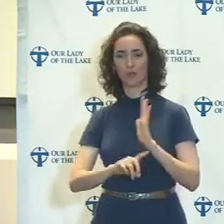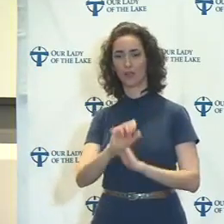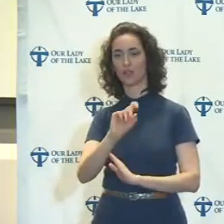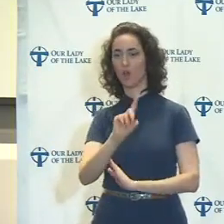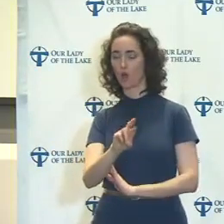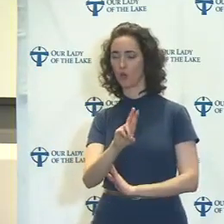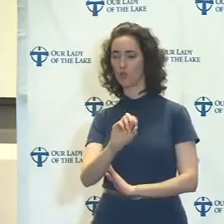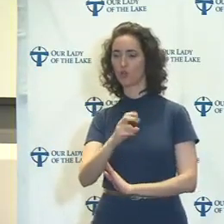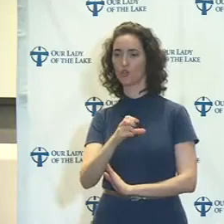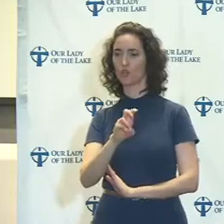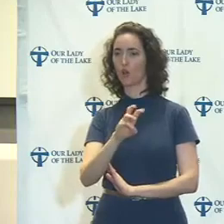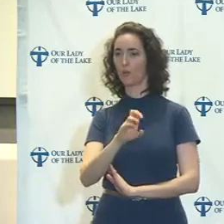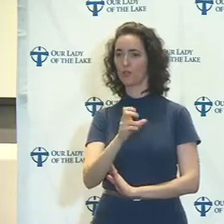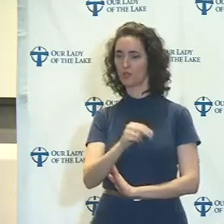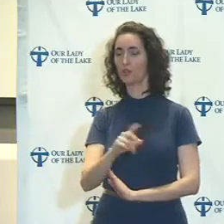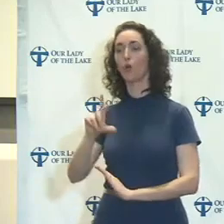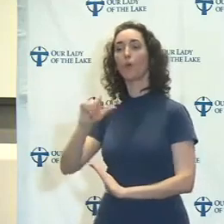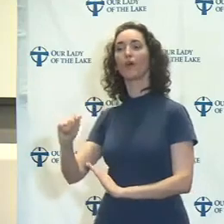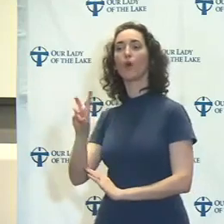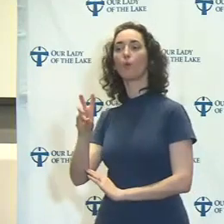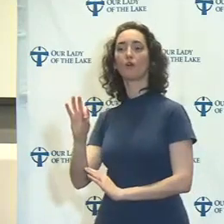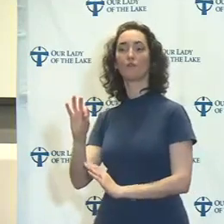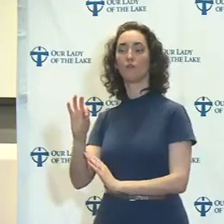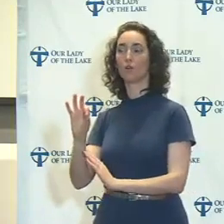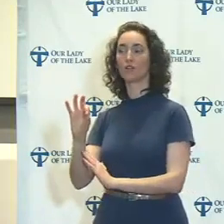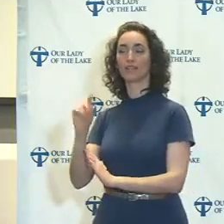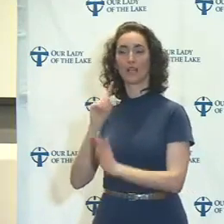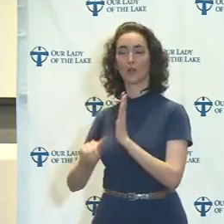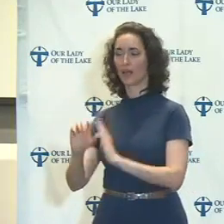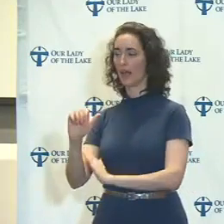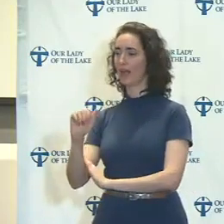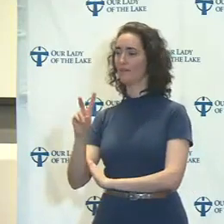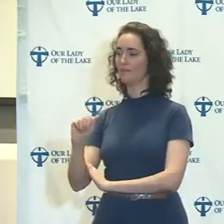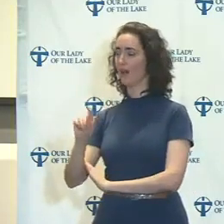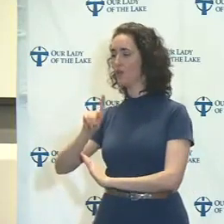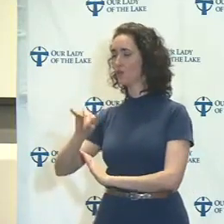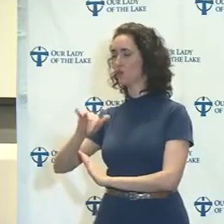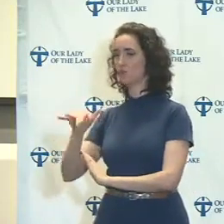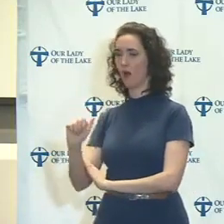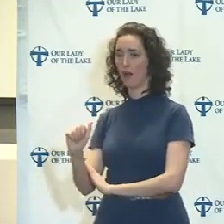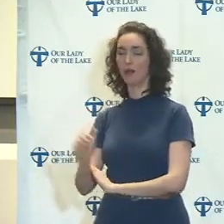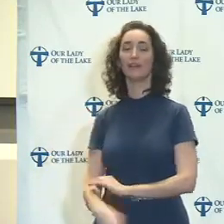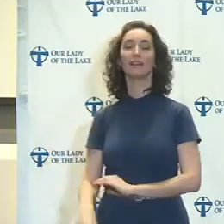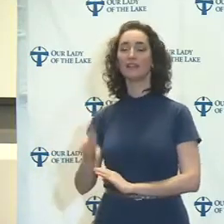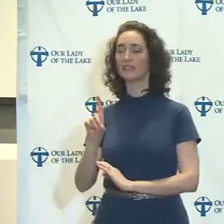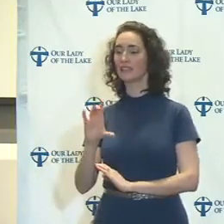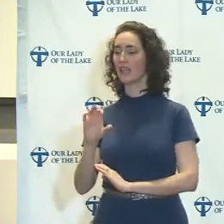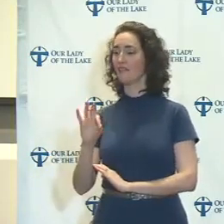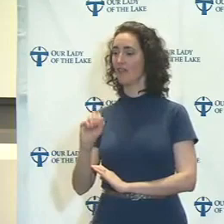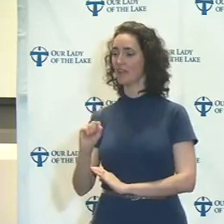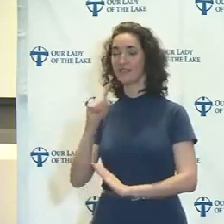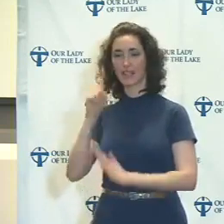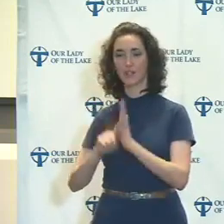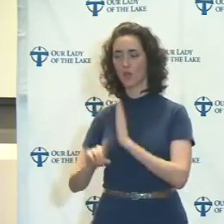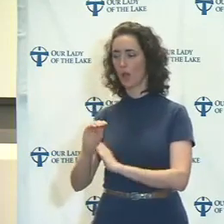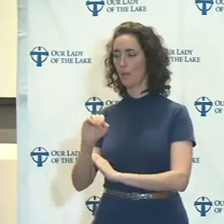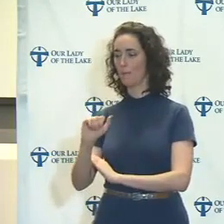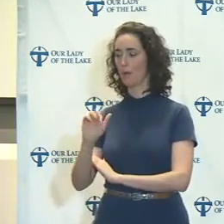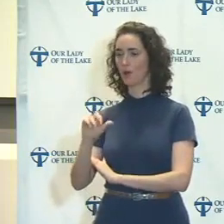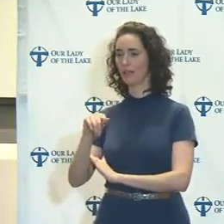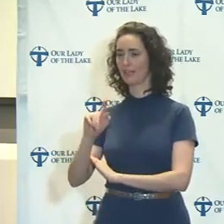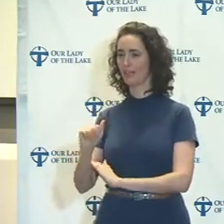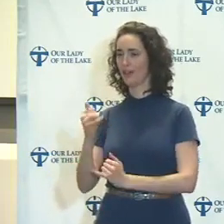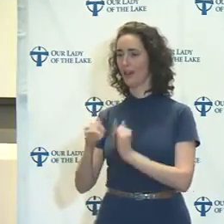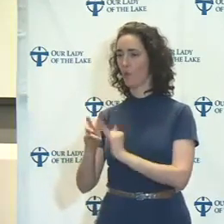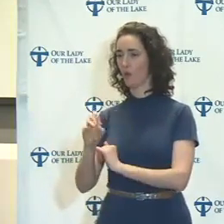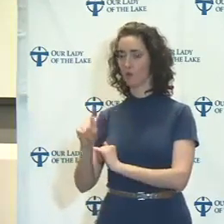us today, Louisiana Workforce Secretary Ava Dajwa, and DCFS Secretary Marquita Walters, all UCG members who